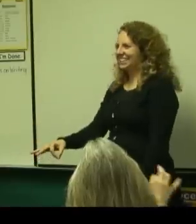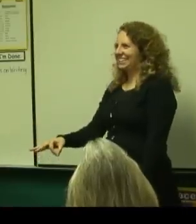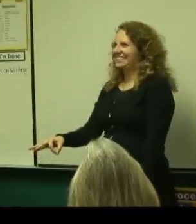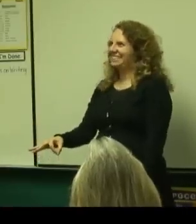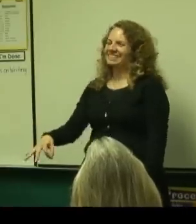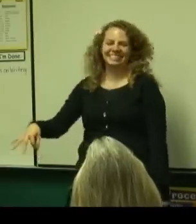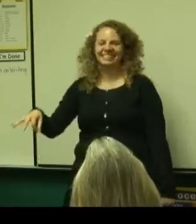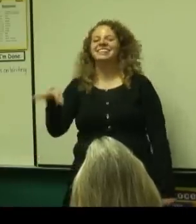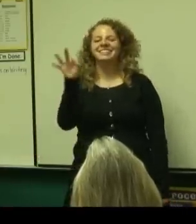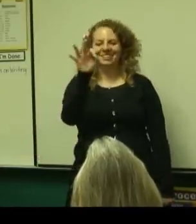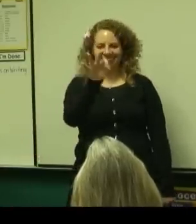99,